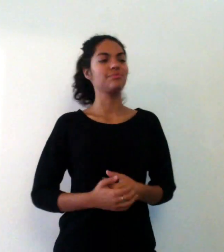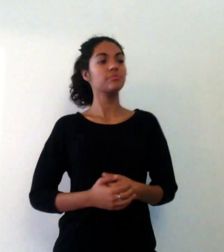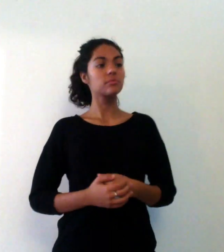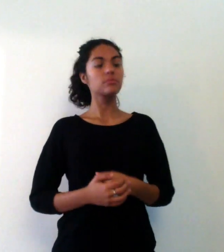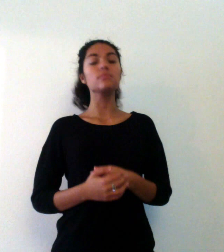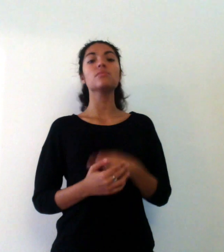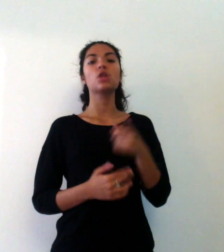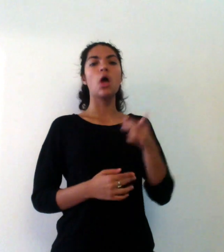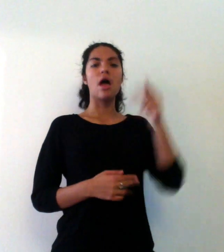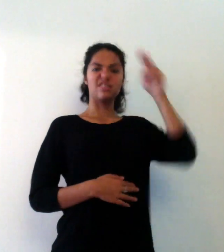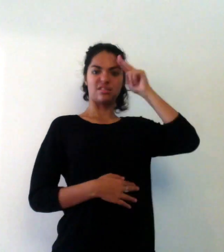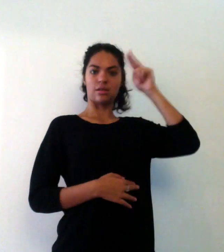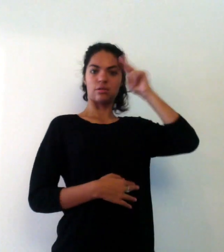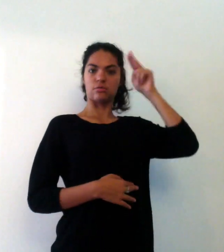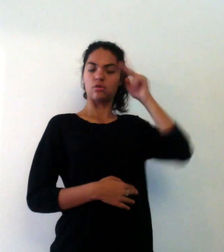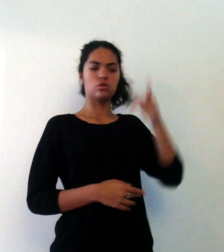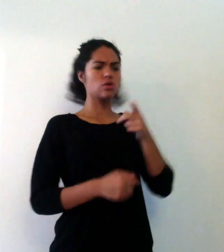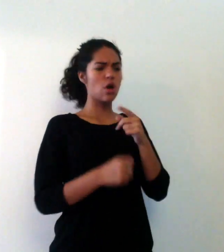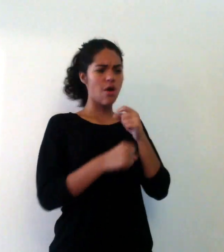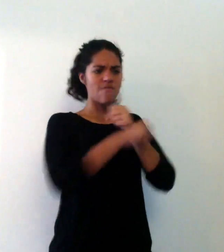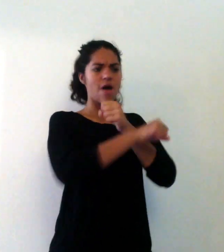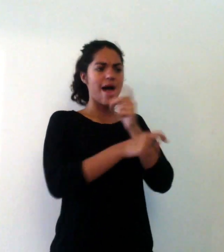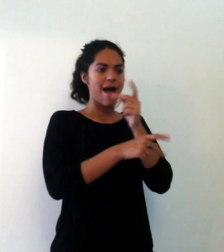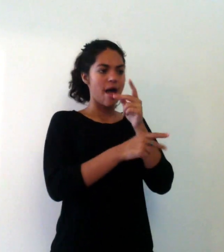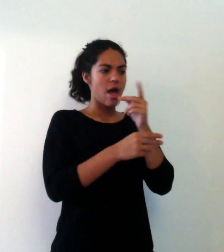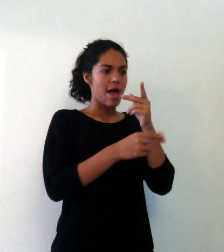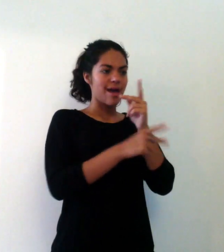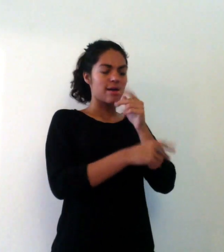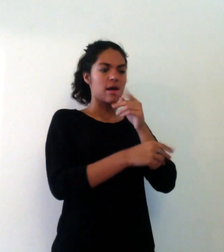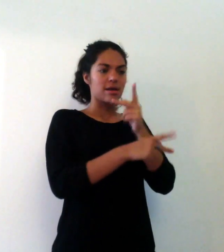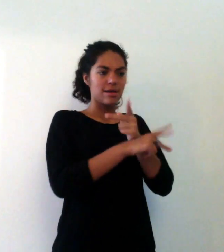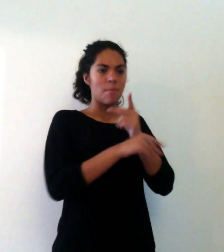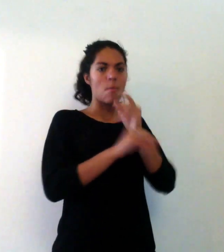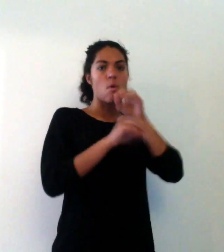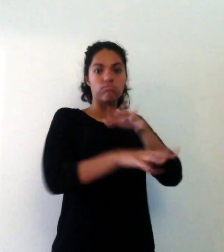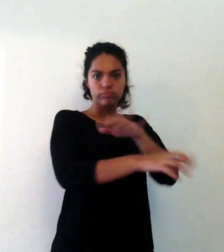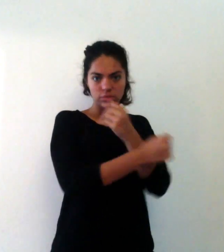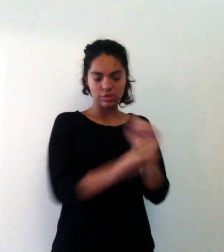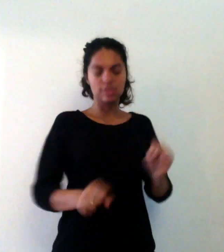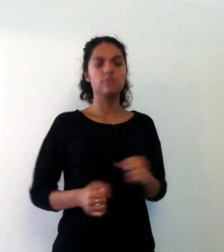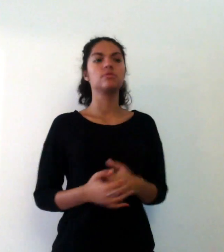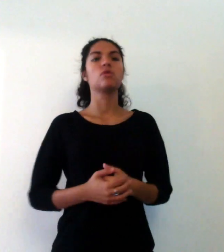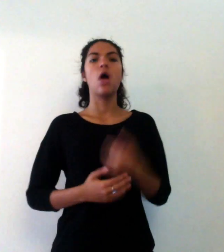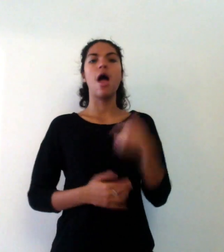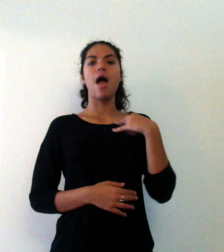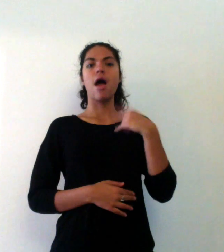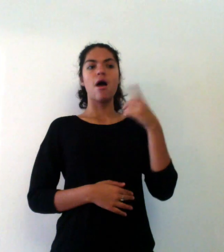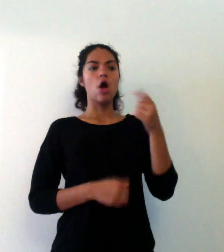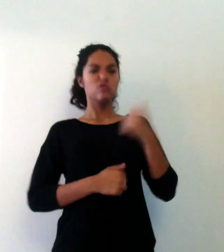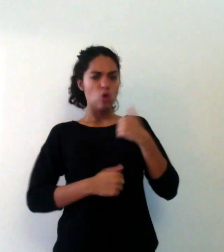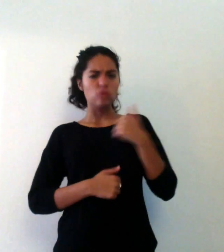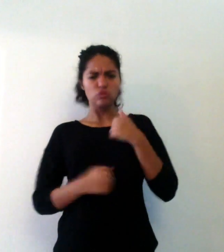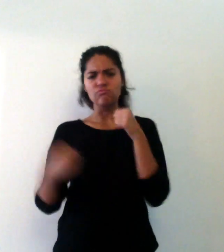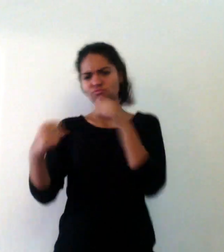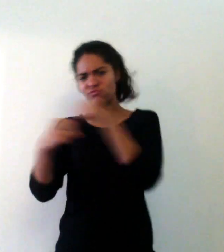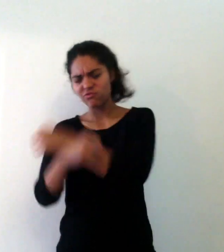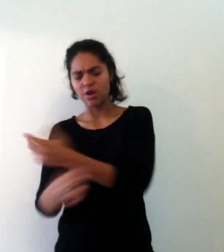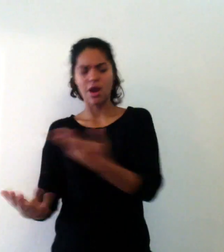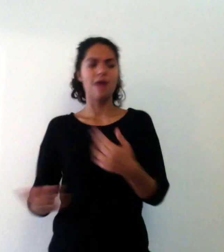kept the vital sea lanes open. Then would come the soldiers who had come home from Dunkirk, and then had gone on to defeat Rommel in Africa.